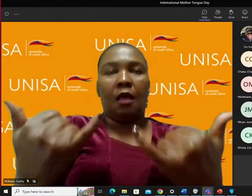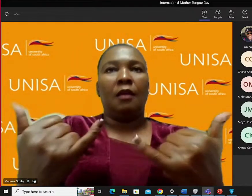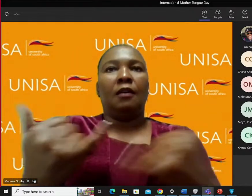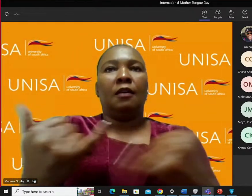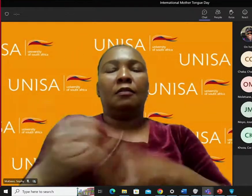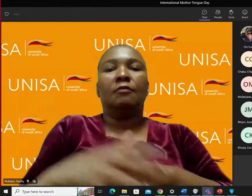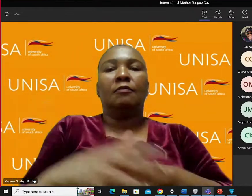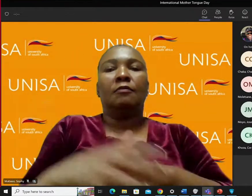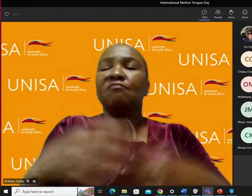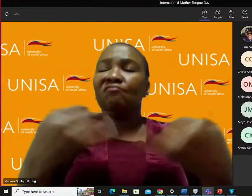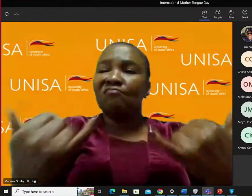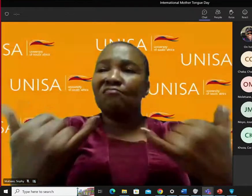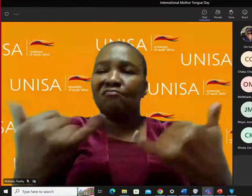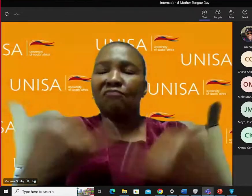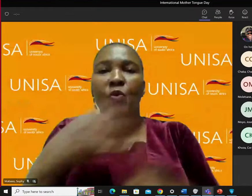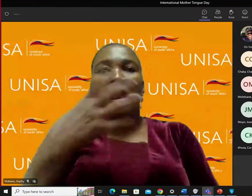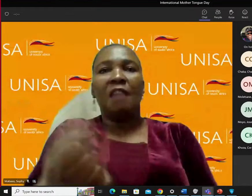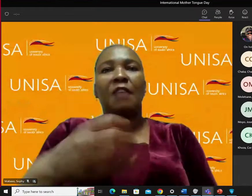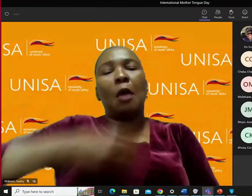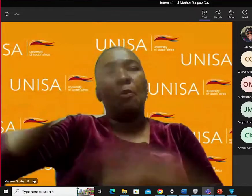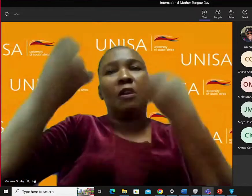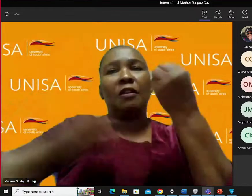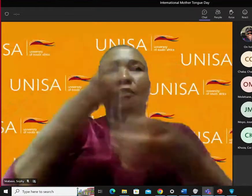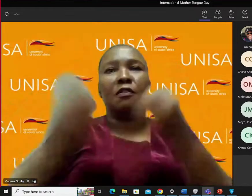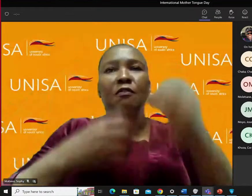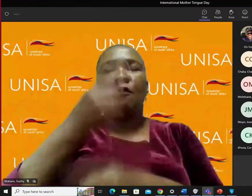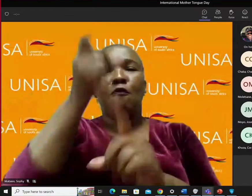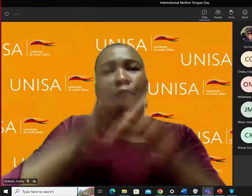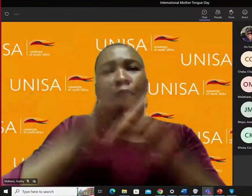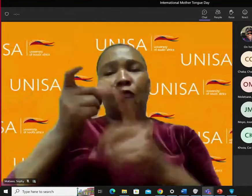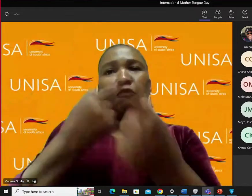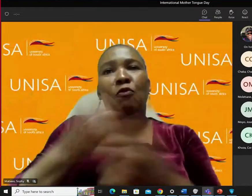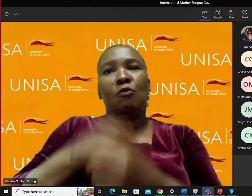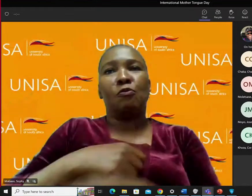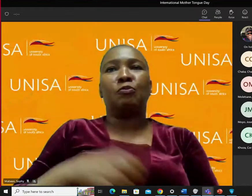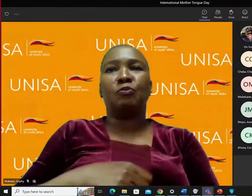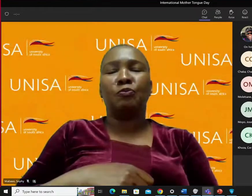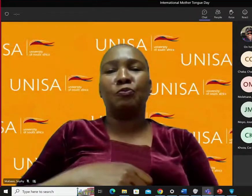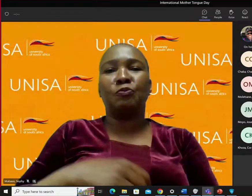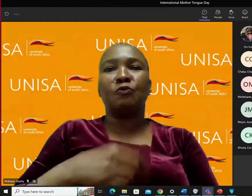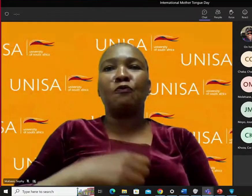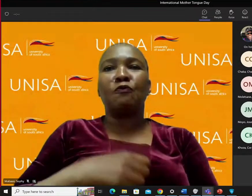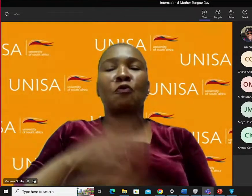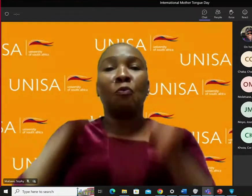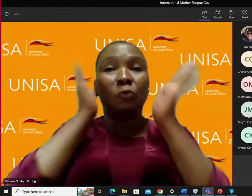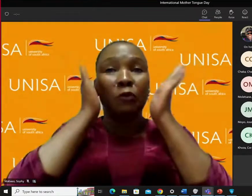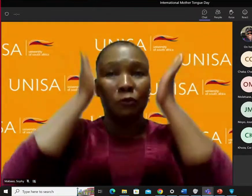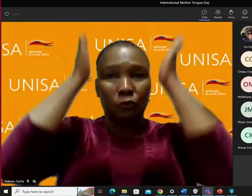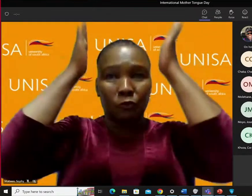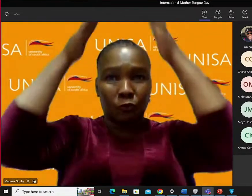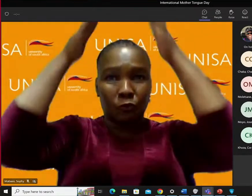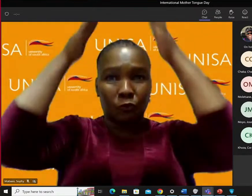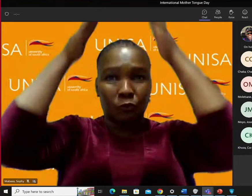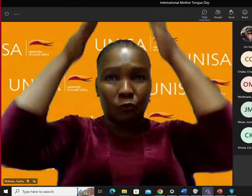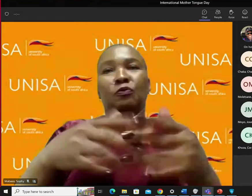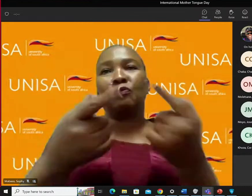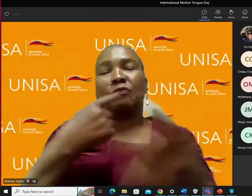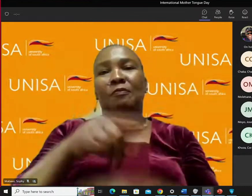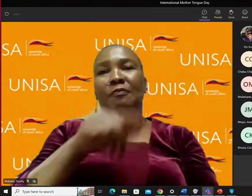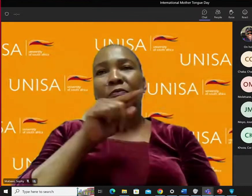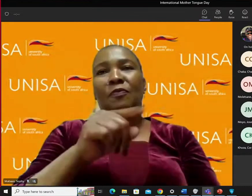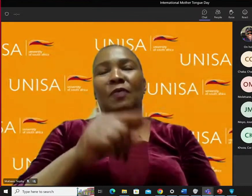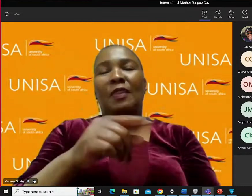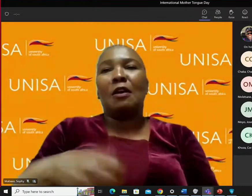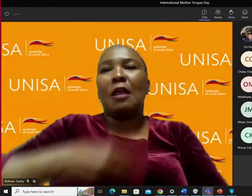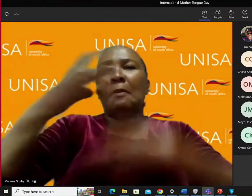we are going to have a poem from a Sotho poet, Sereti sa Sesotho. And I'm going to